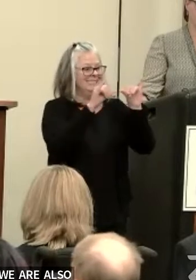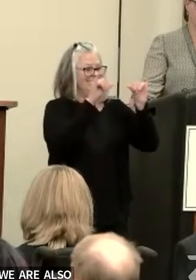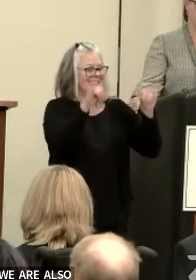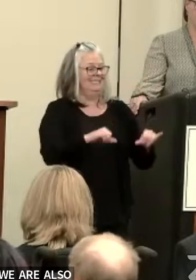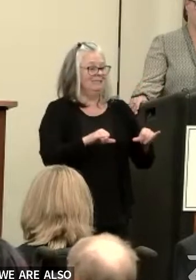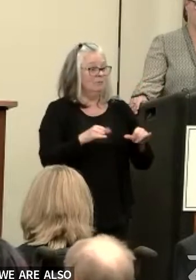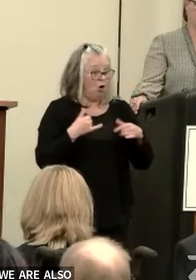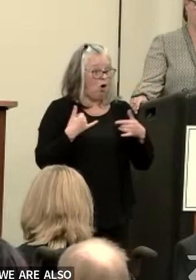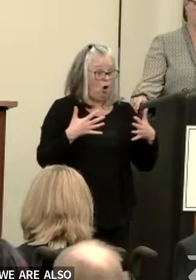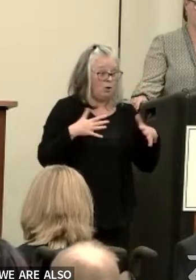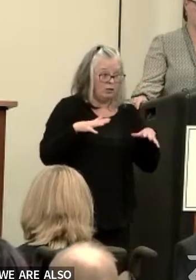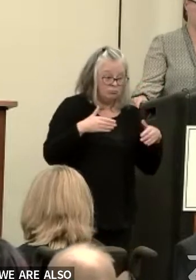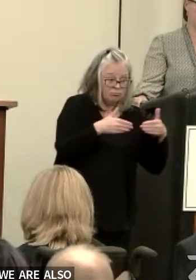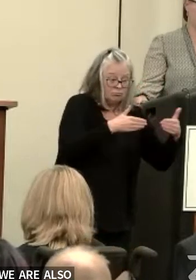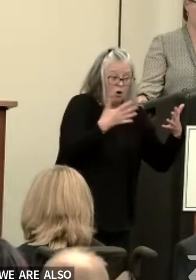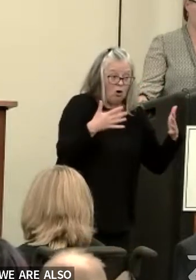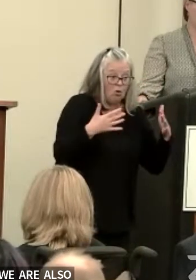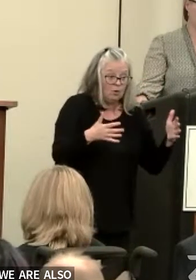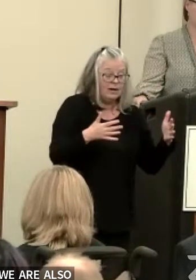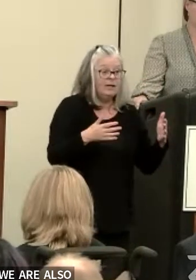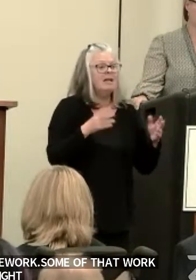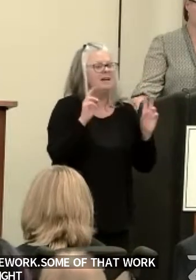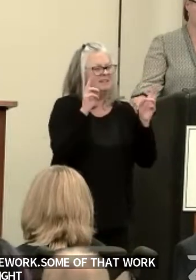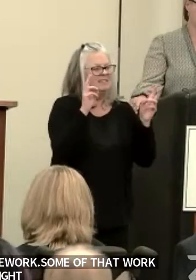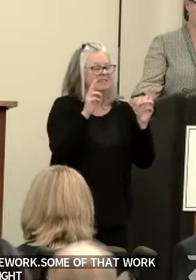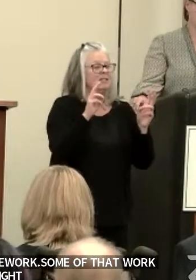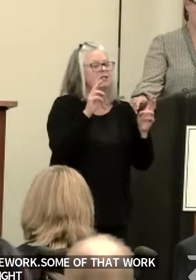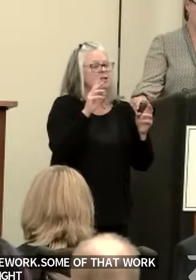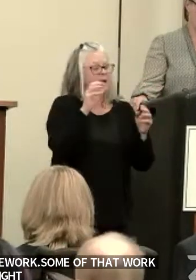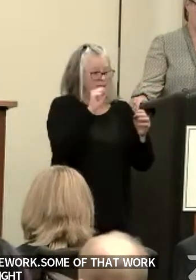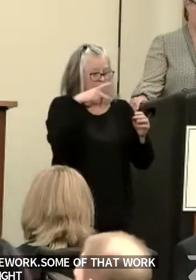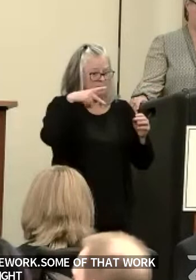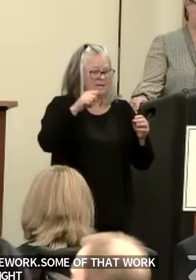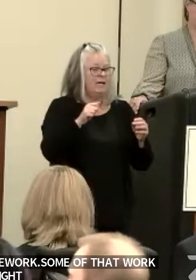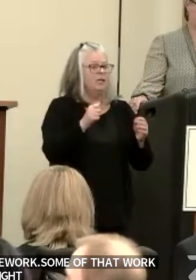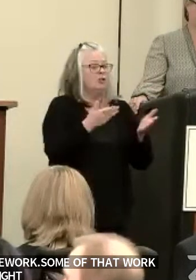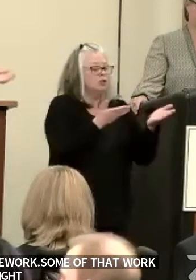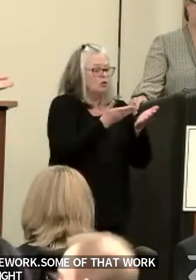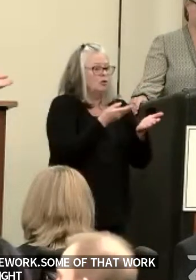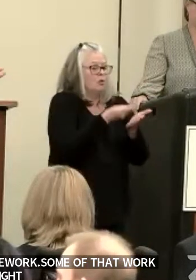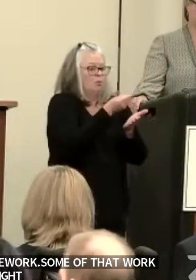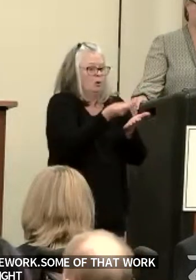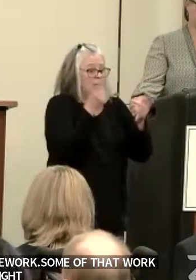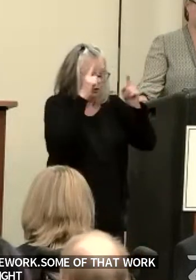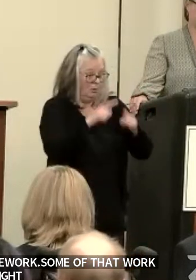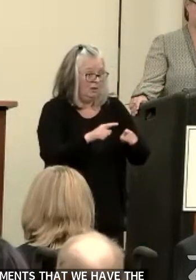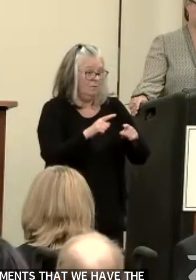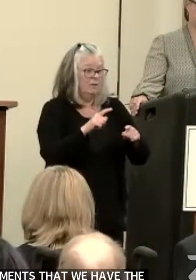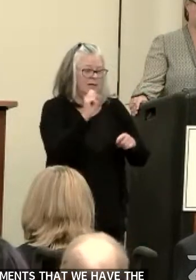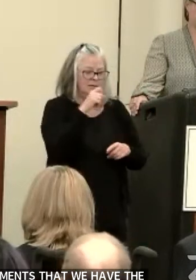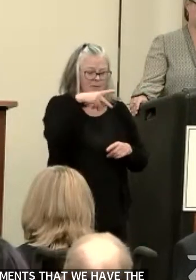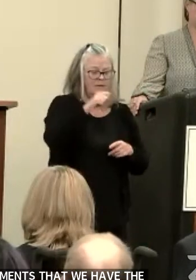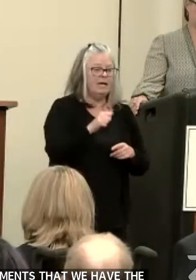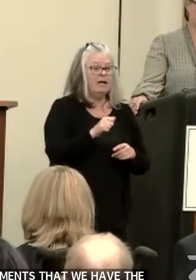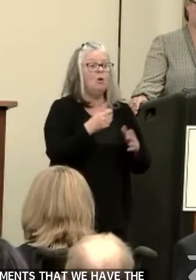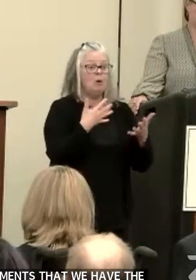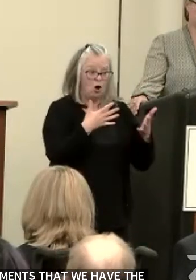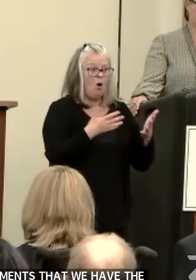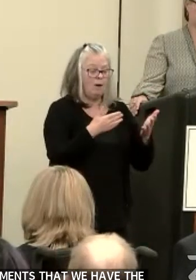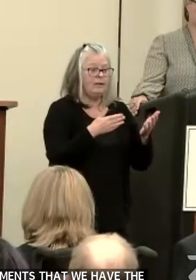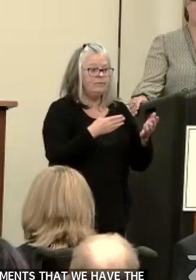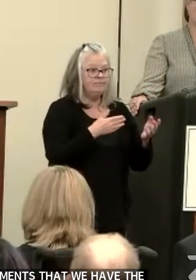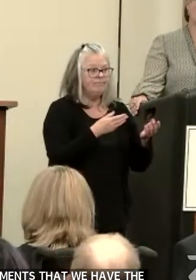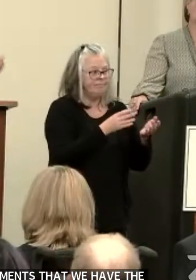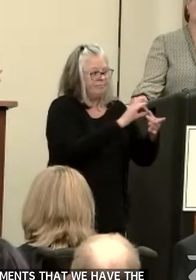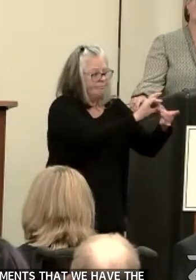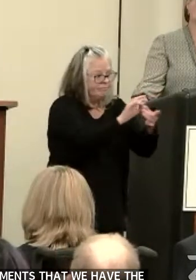work is underway right now with the service purchase agreements that we have, the relationships that we have from those that we're procuring services from in the